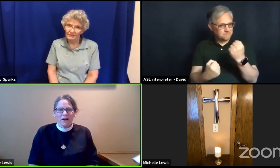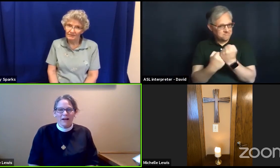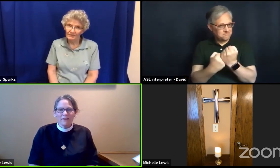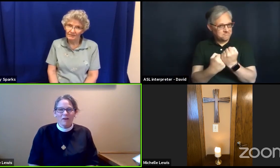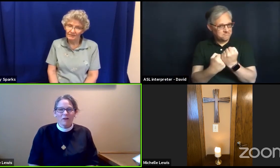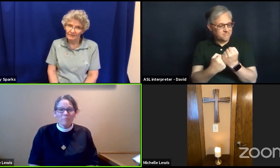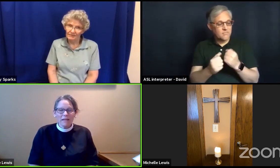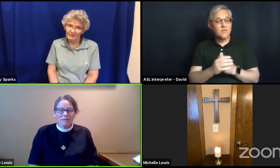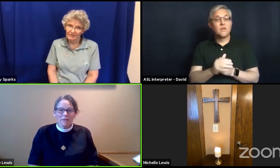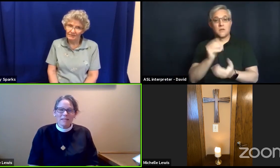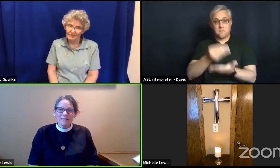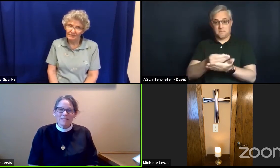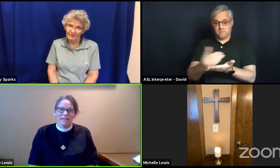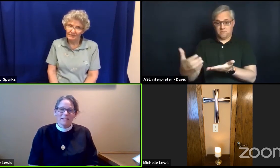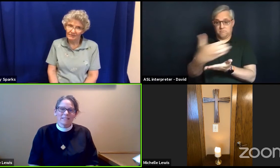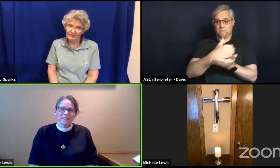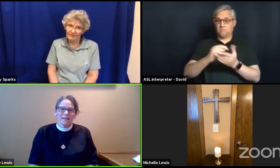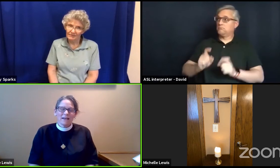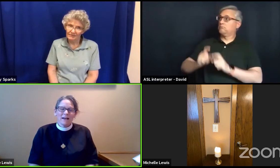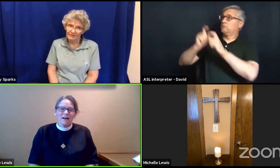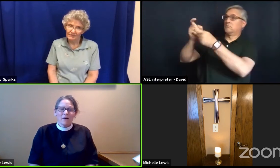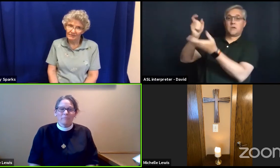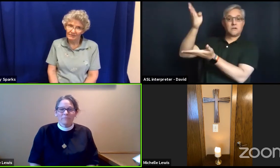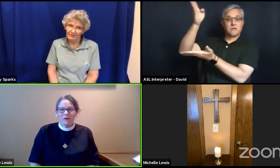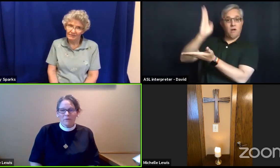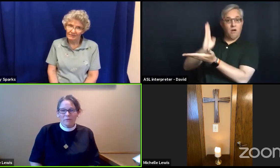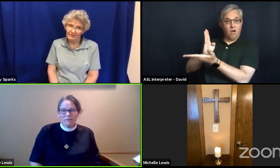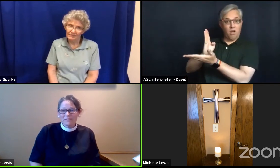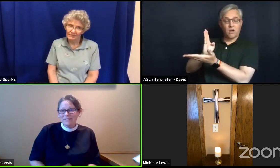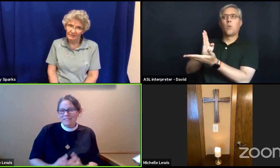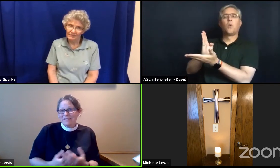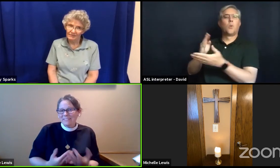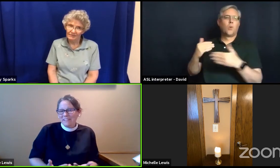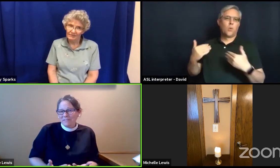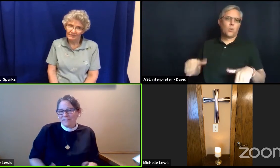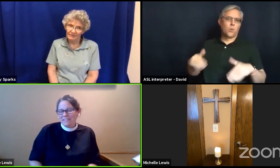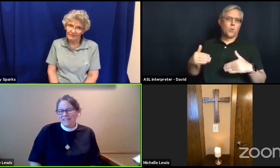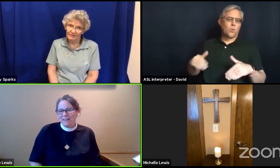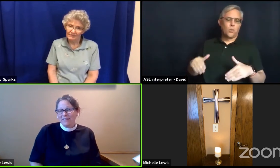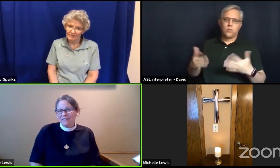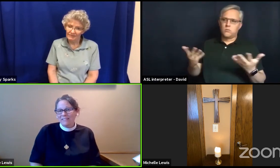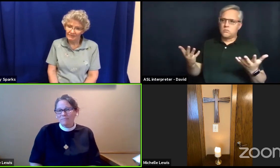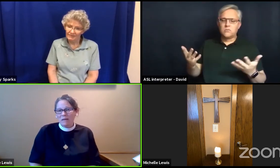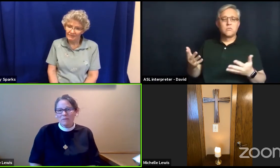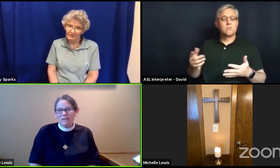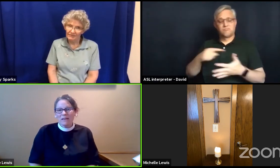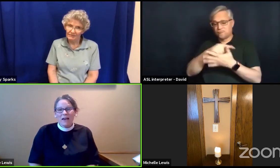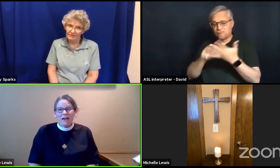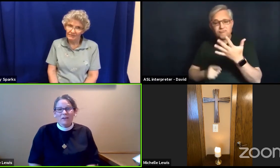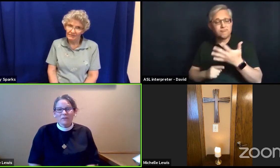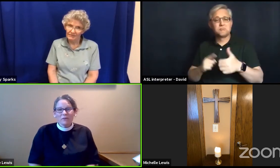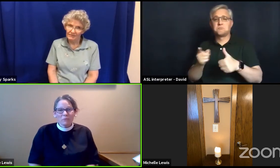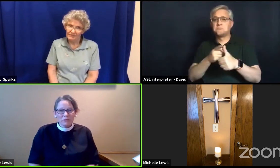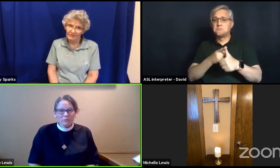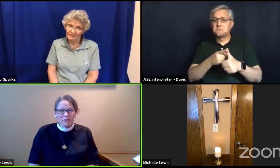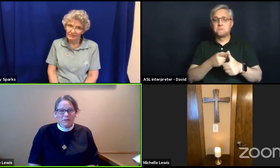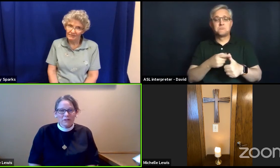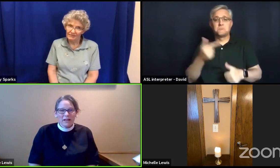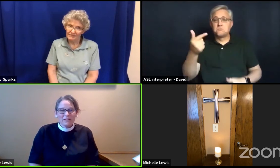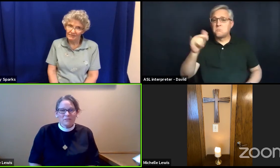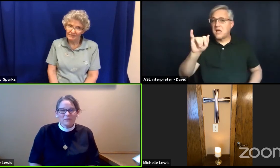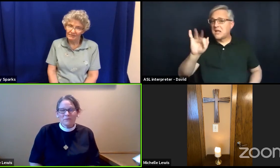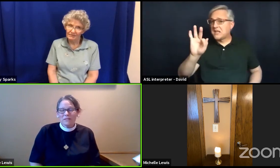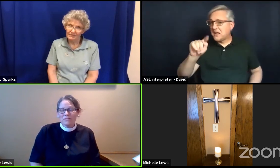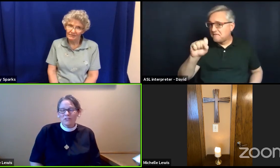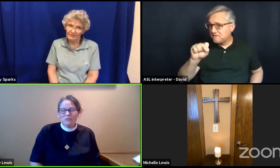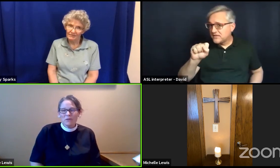to God are many, many things. Our gifts and talents. Maybe you're a woodworker